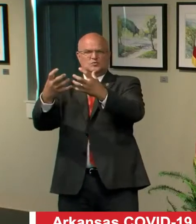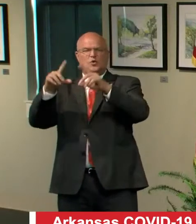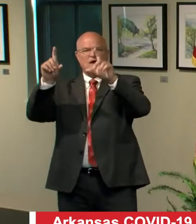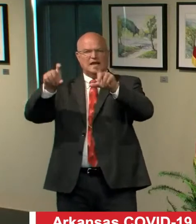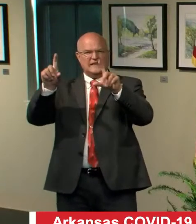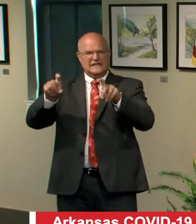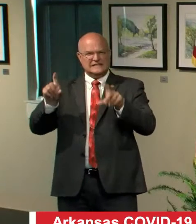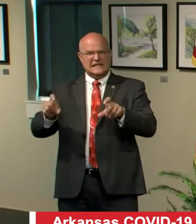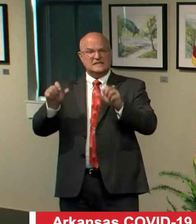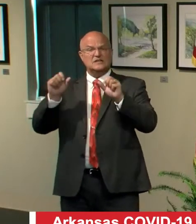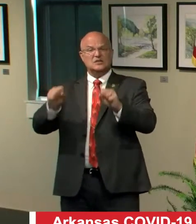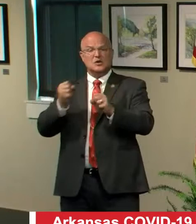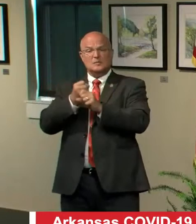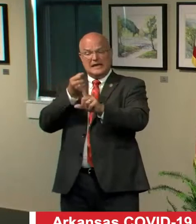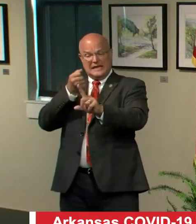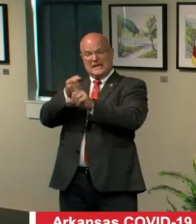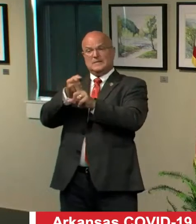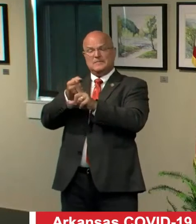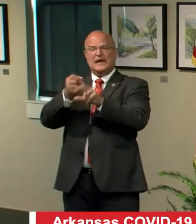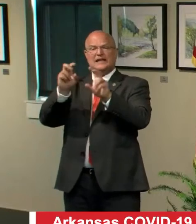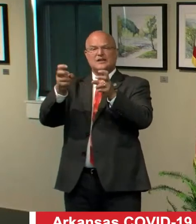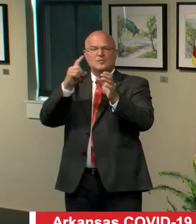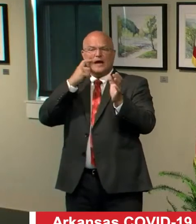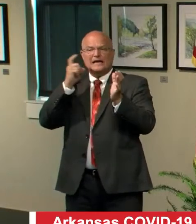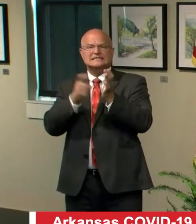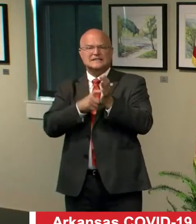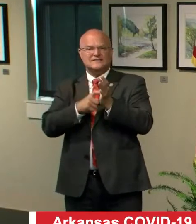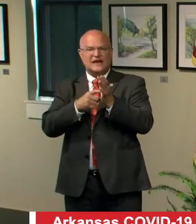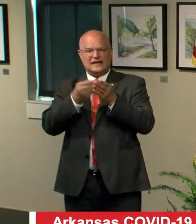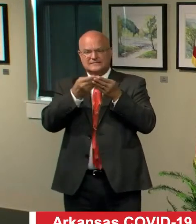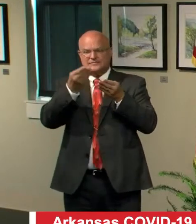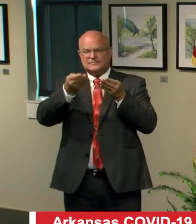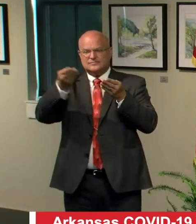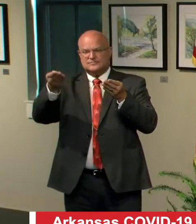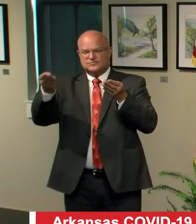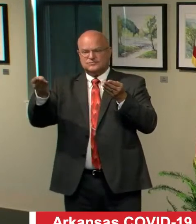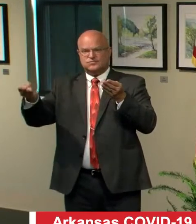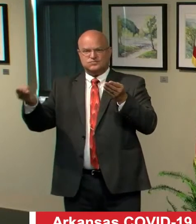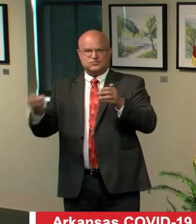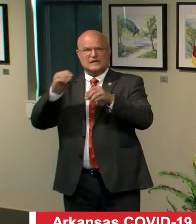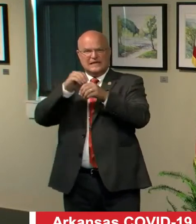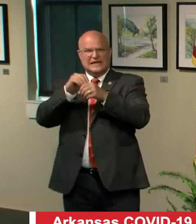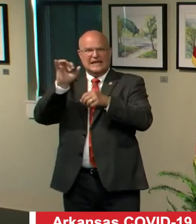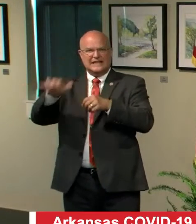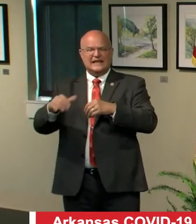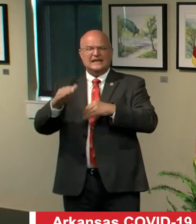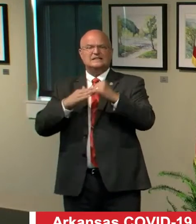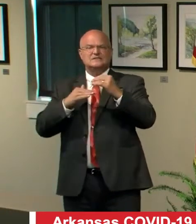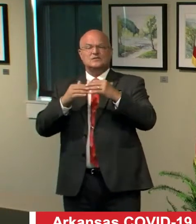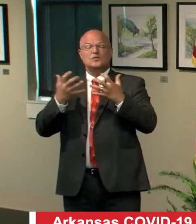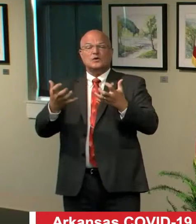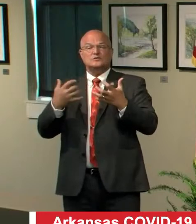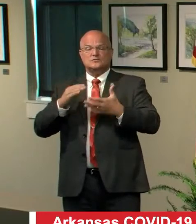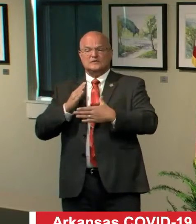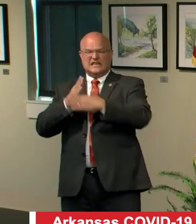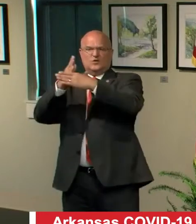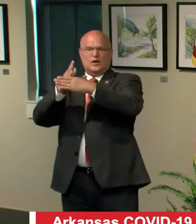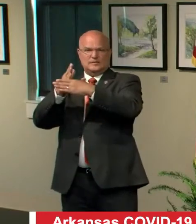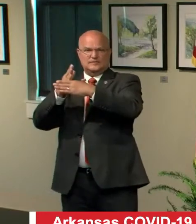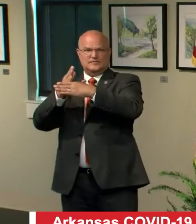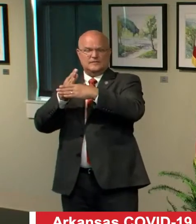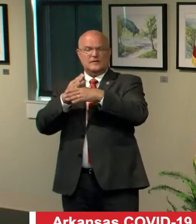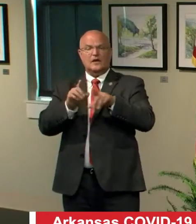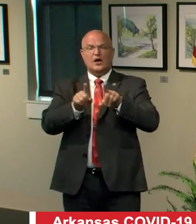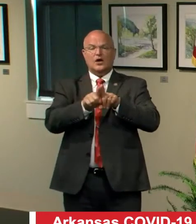the testing could make an impact in terms of identifying chains of transmission to be able to interrupt those. And they're also, of